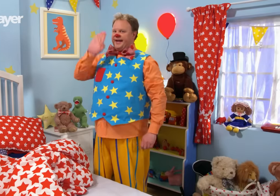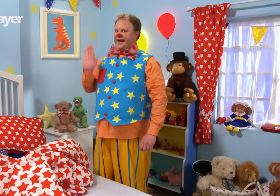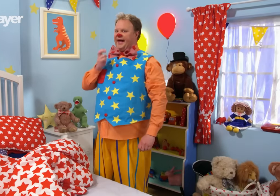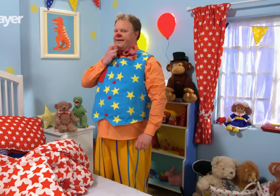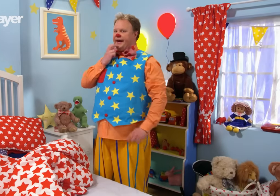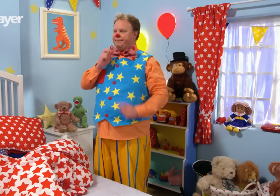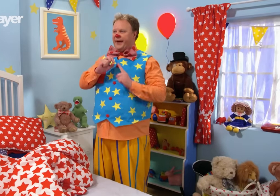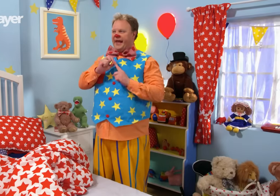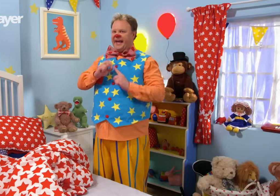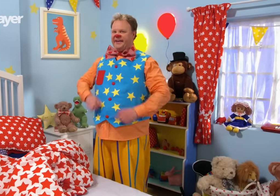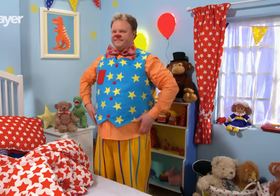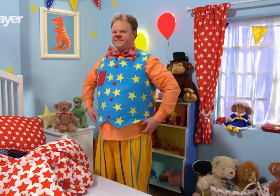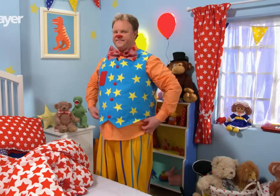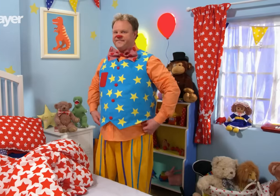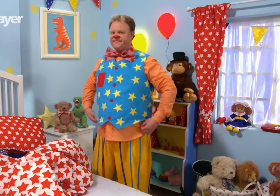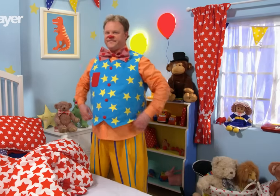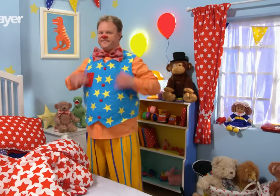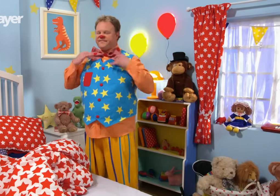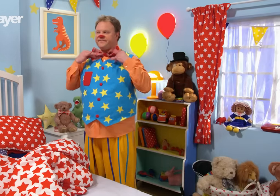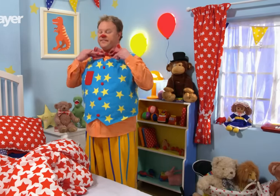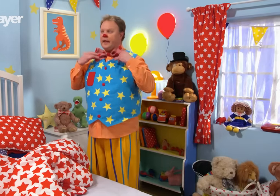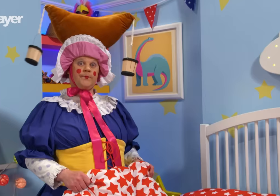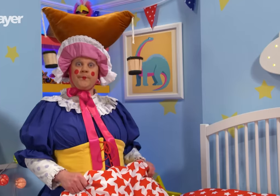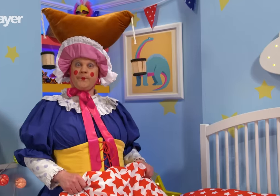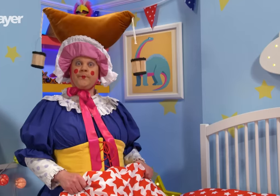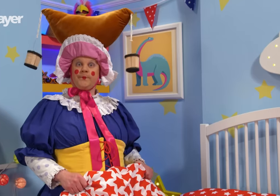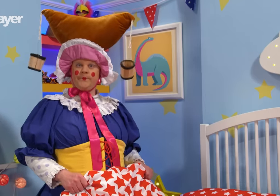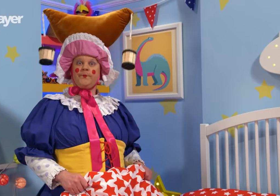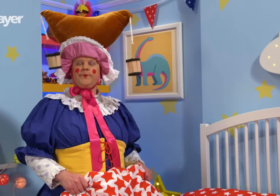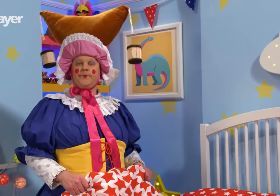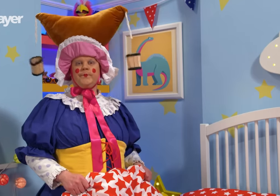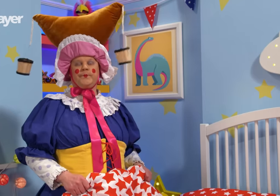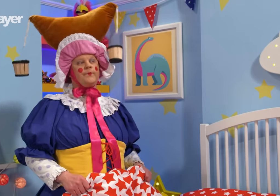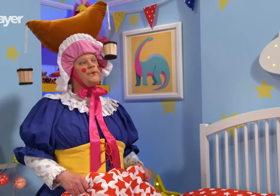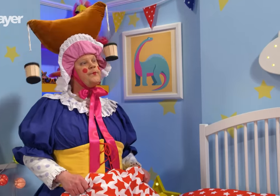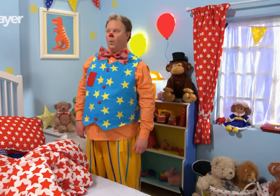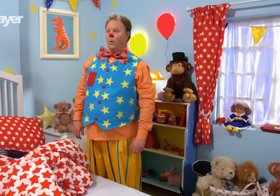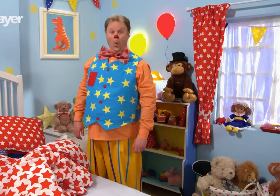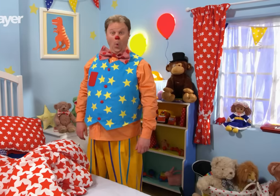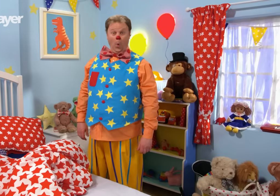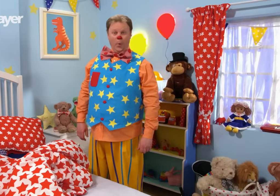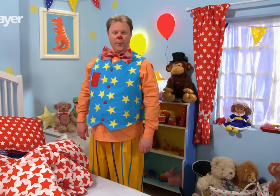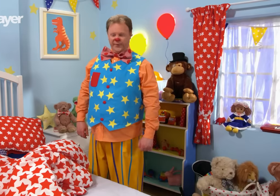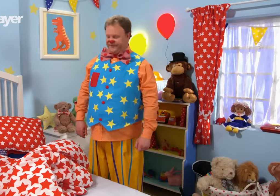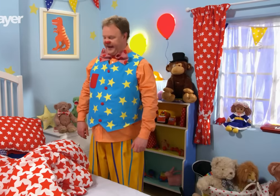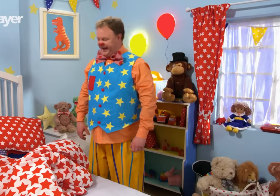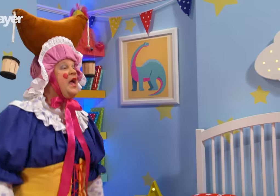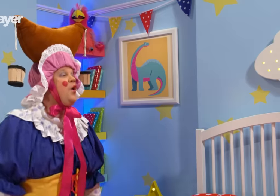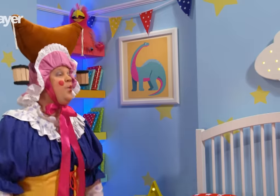Hello, Aunt Polly. Aunt Polly wants you to help her make the bed, Mr. Tumble. Ooh, right.